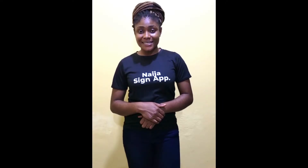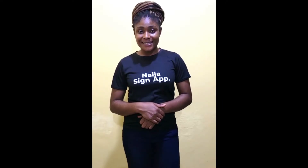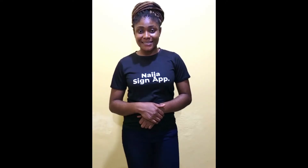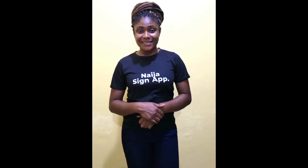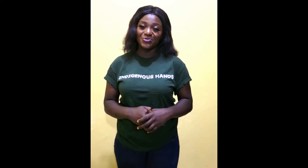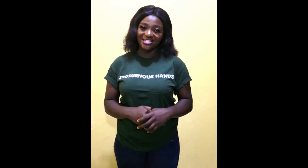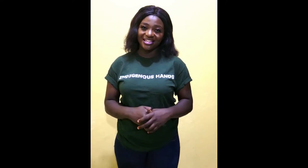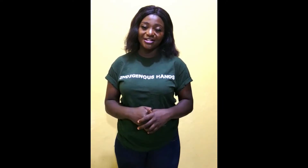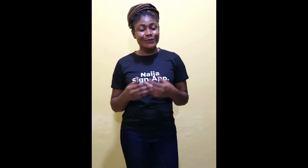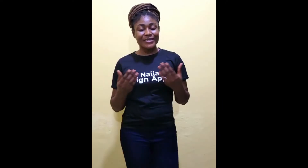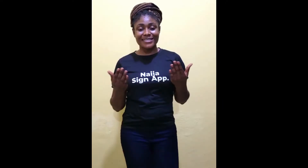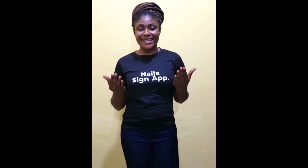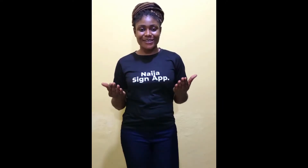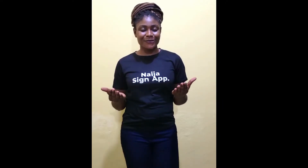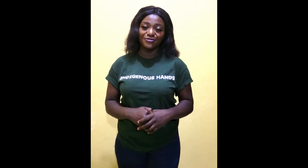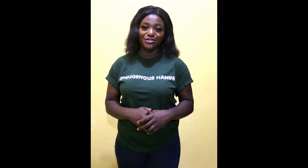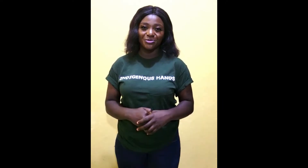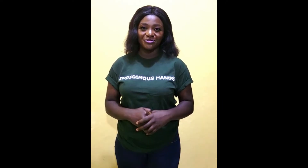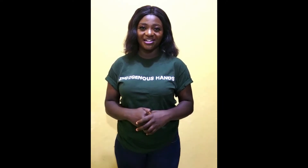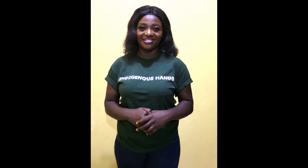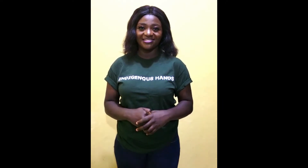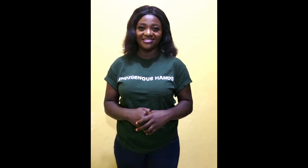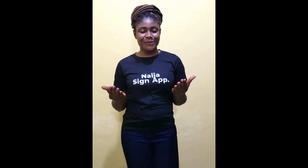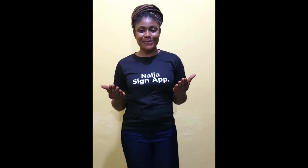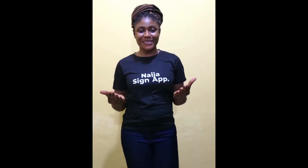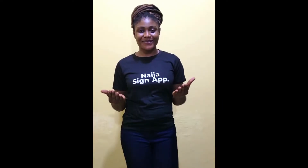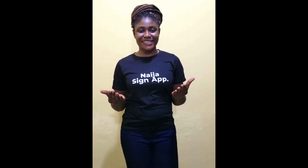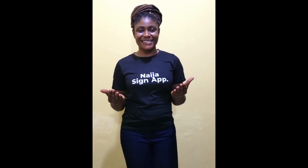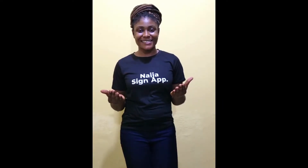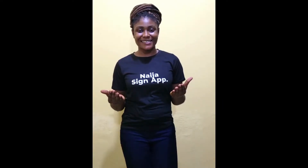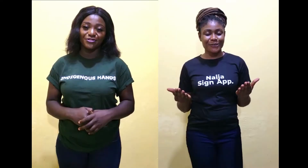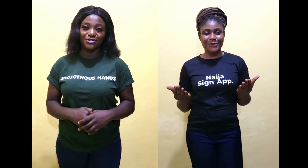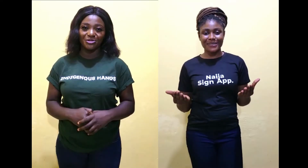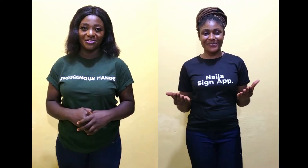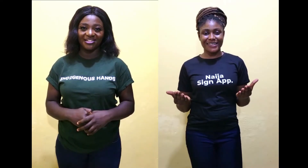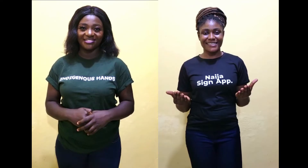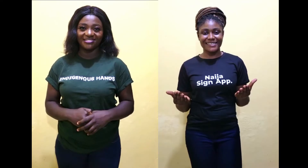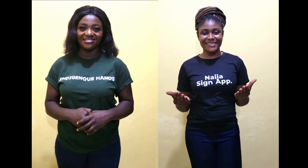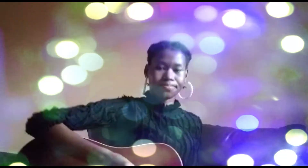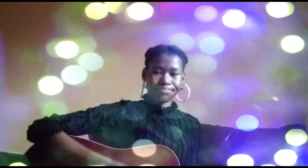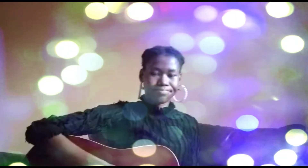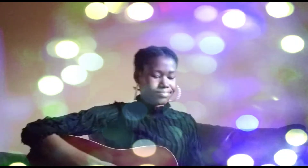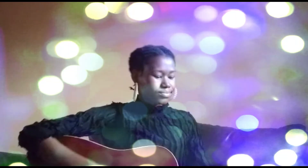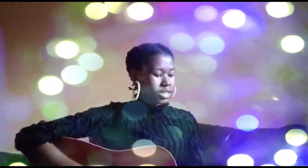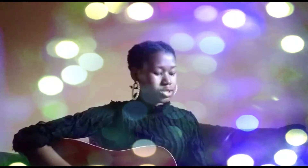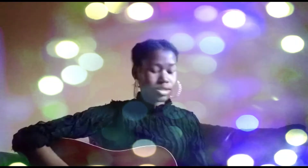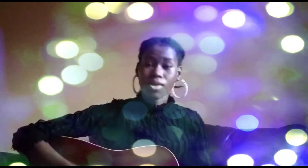am Blessed. We sign and we sign for human rights. For human rights. For human rights.